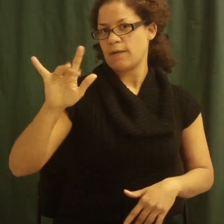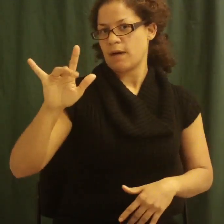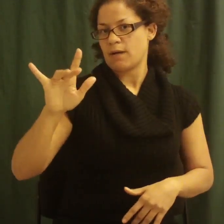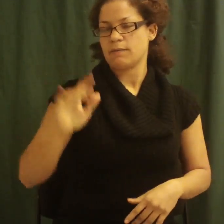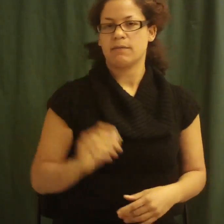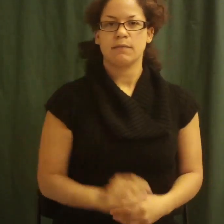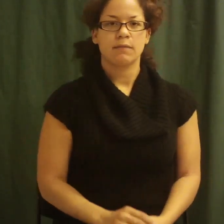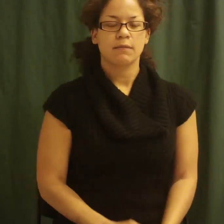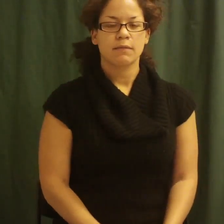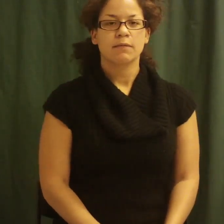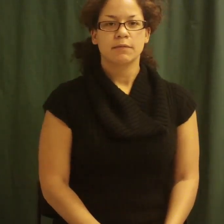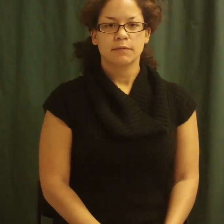No.